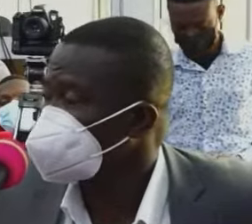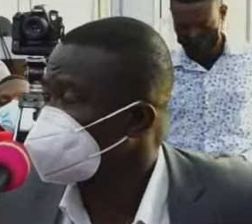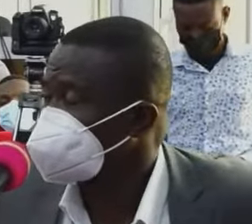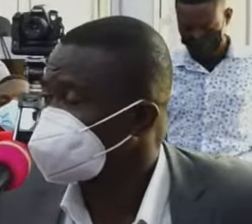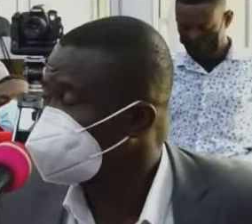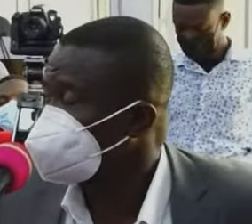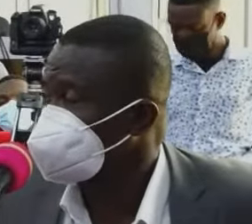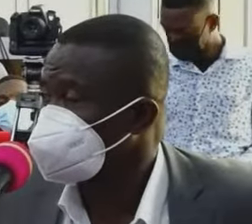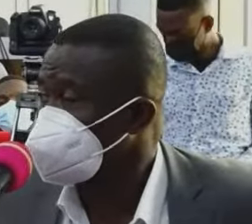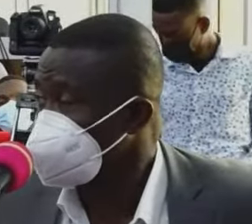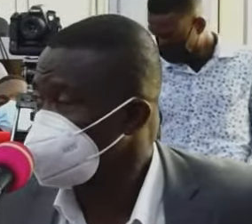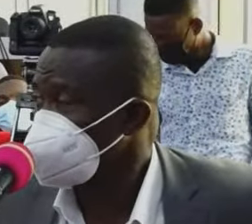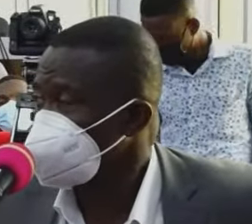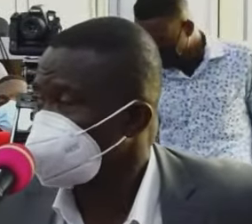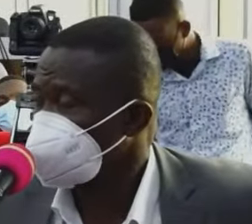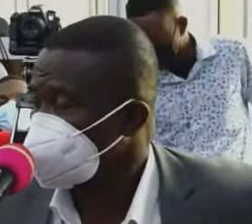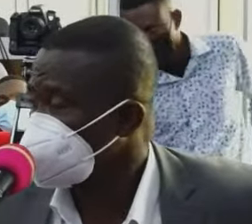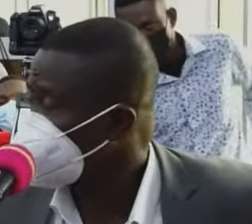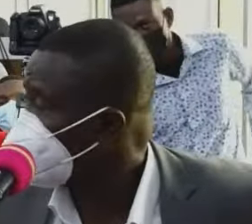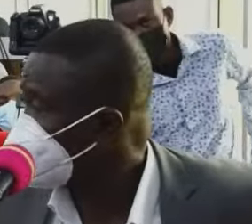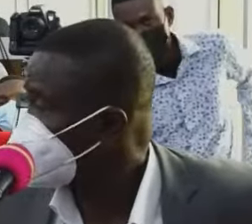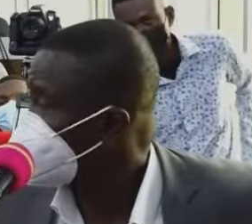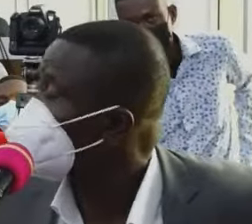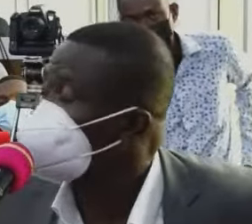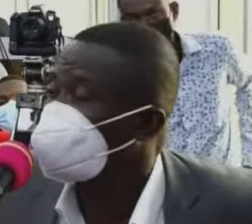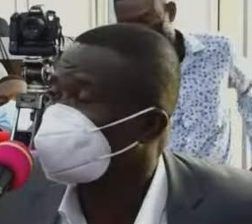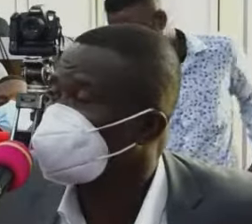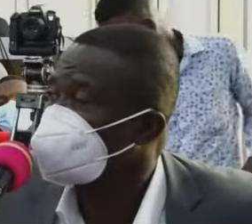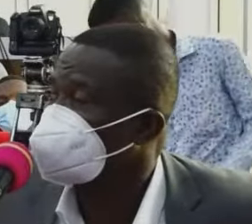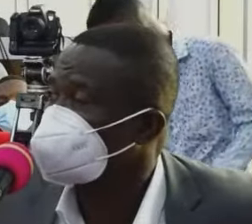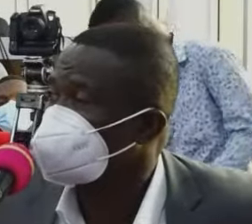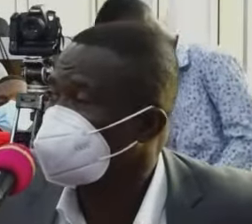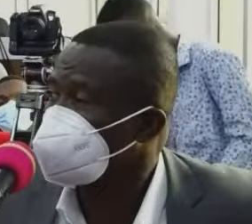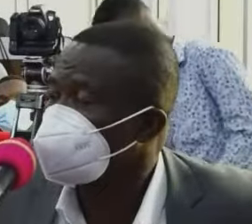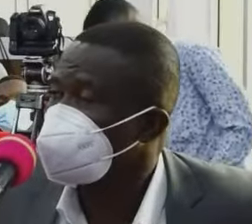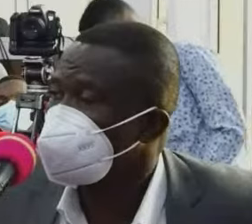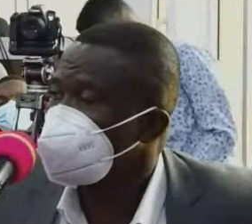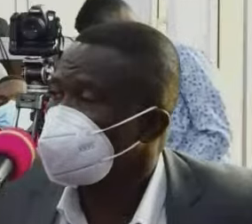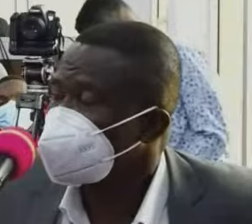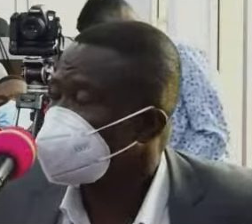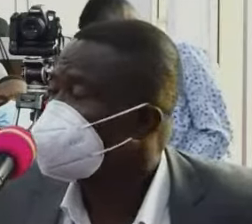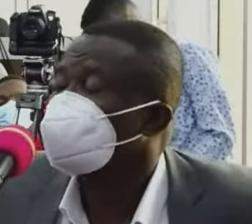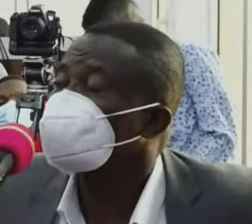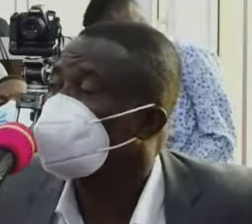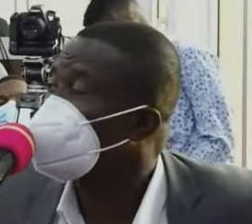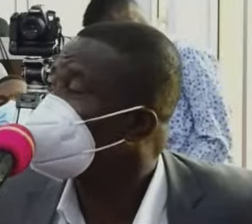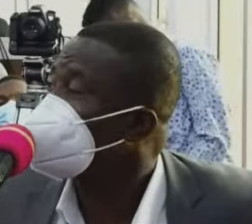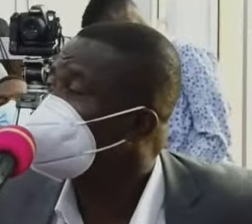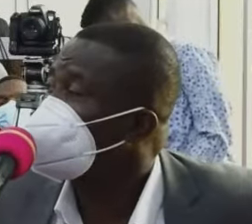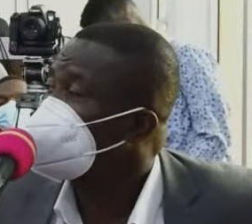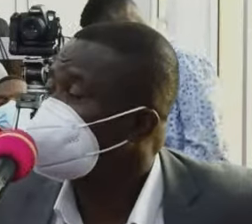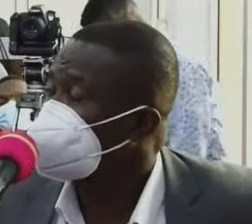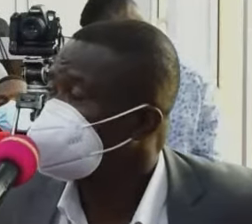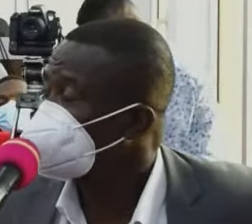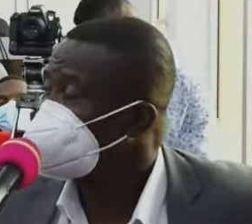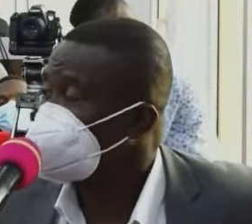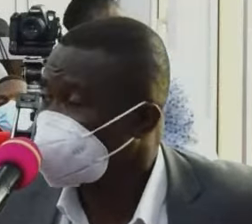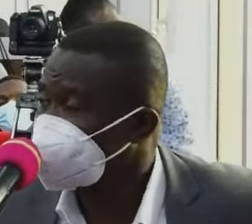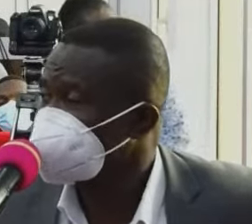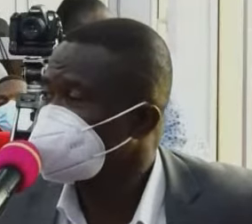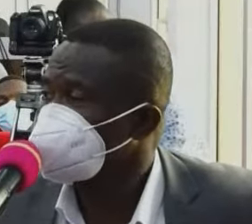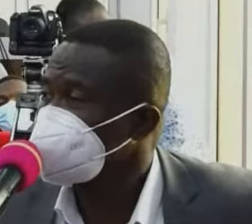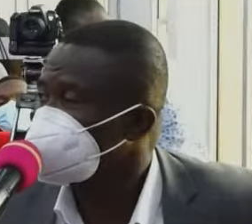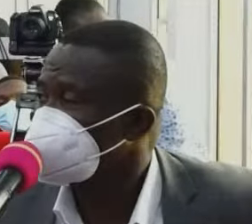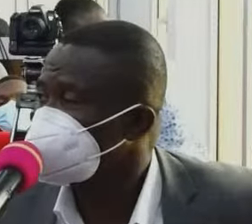ammonia is the gas that was used to cool to give the frozen compartment for the fish. So at the end of it all, when they finished and they